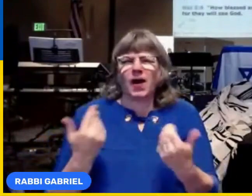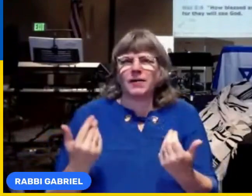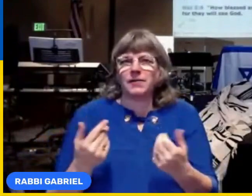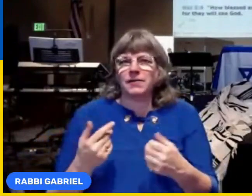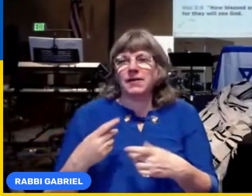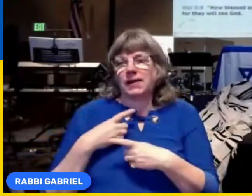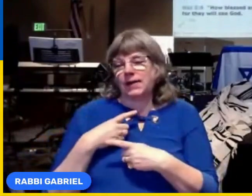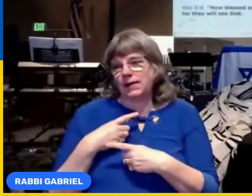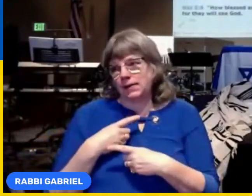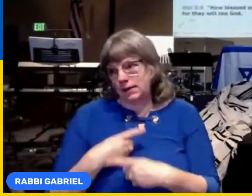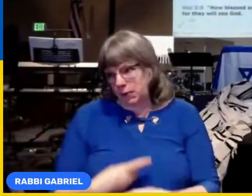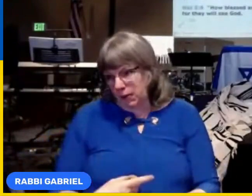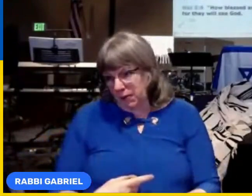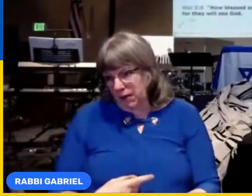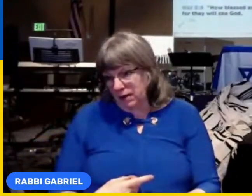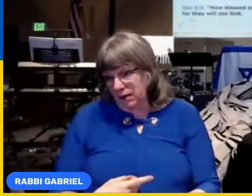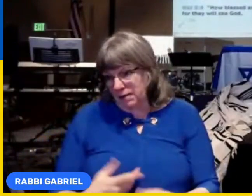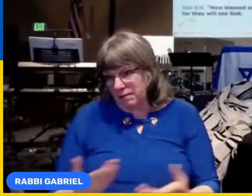Disappointments,